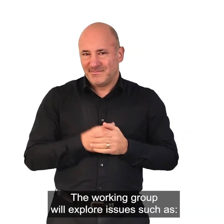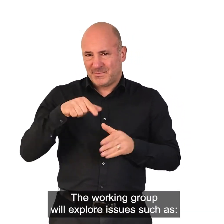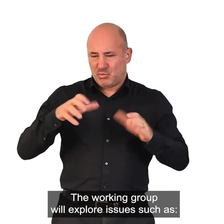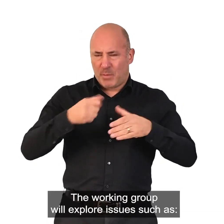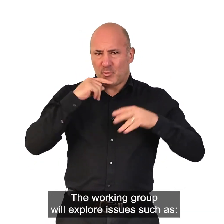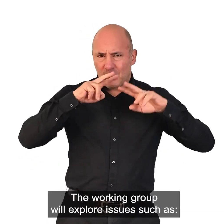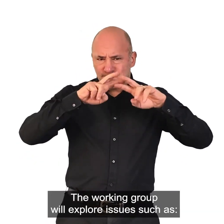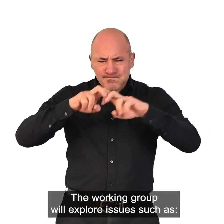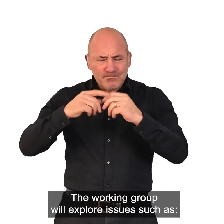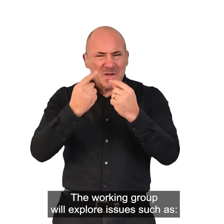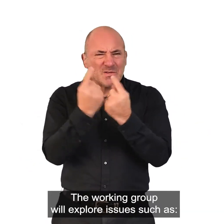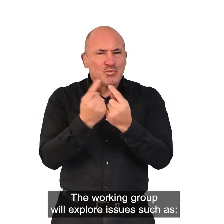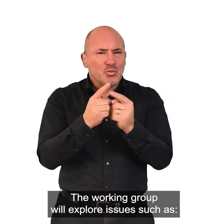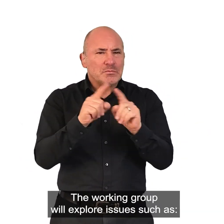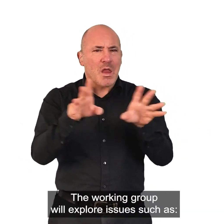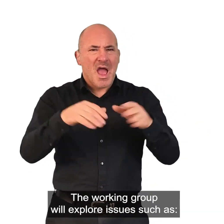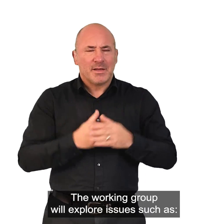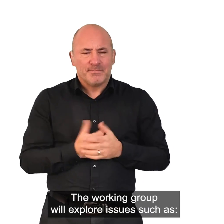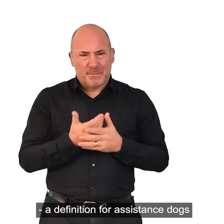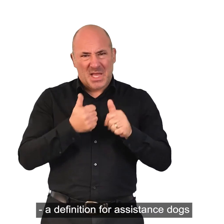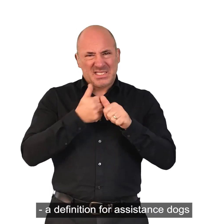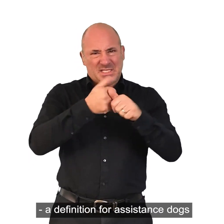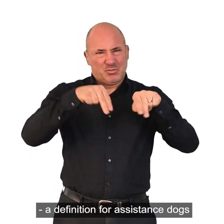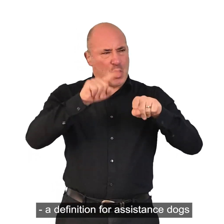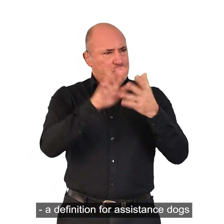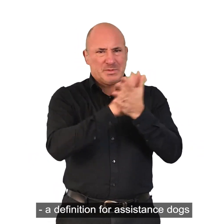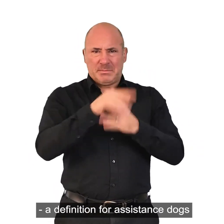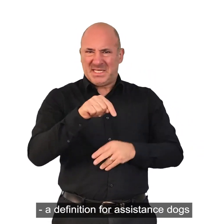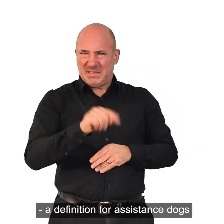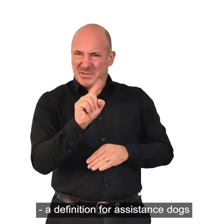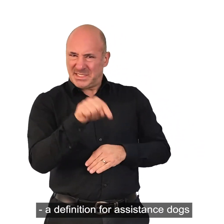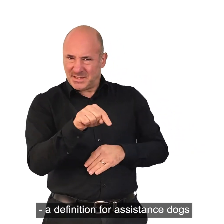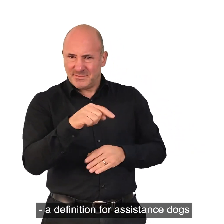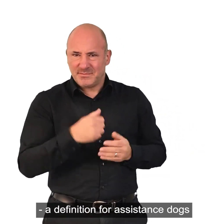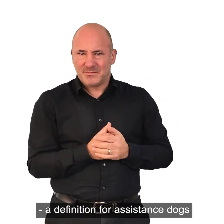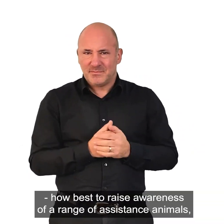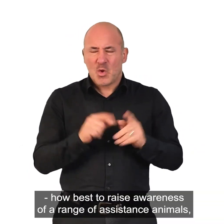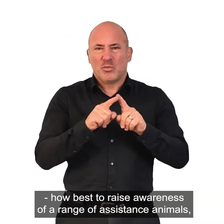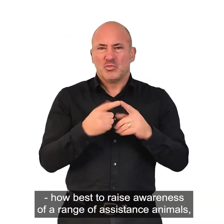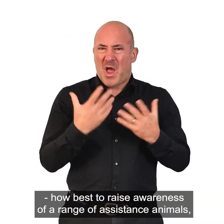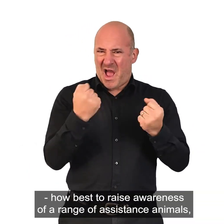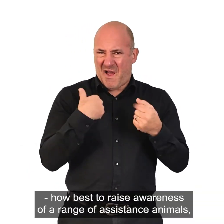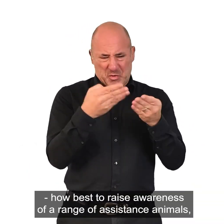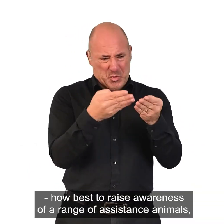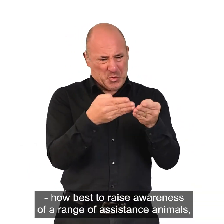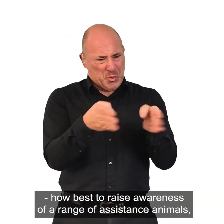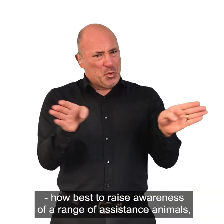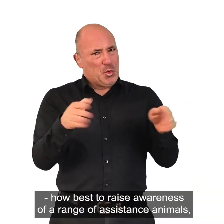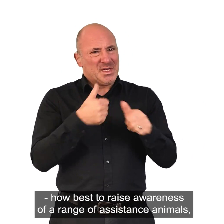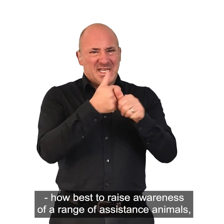The working group will explore issues such as a definition for assistance dogs, how best to raise awareness of a range